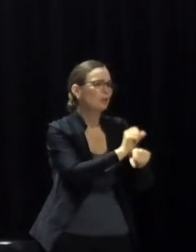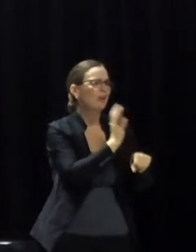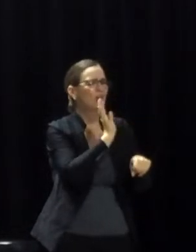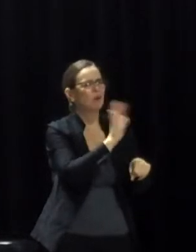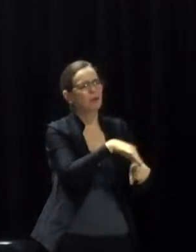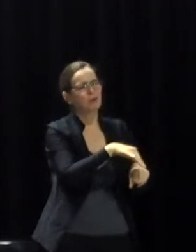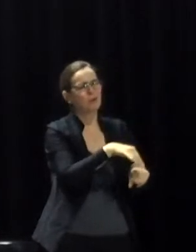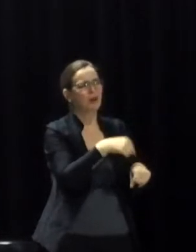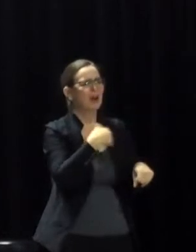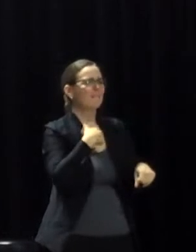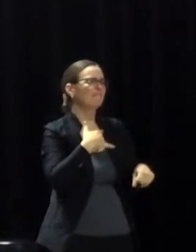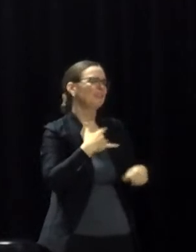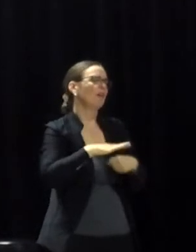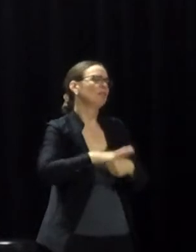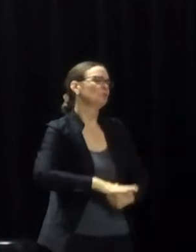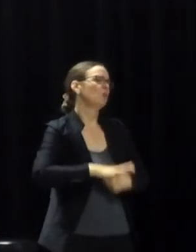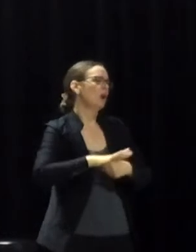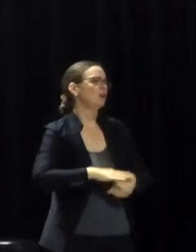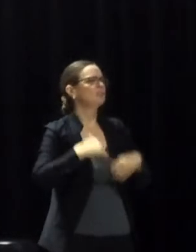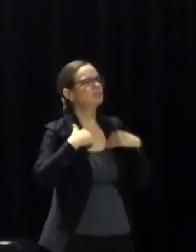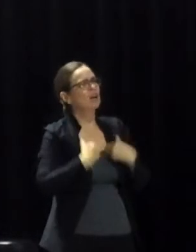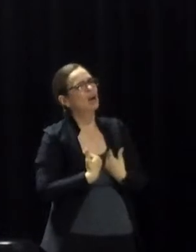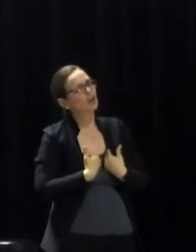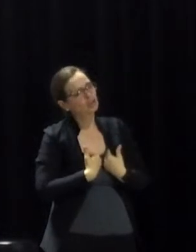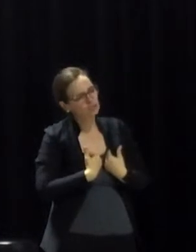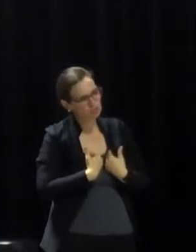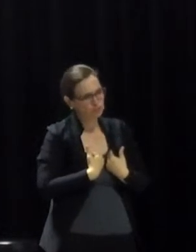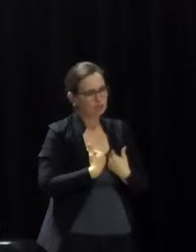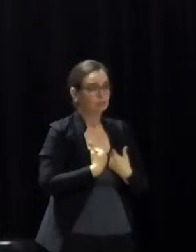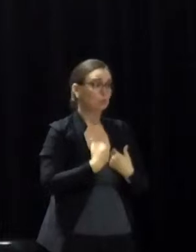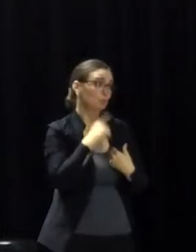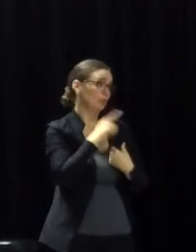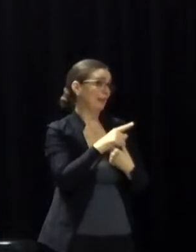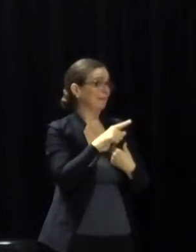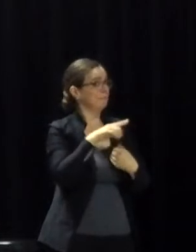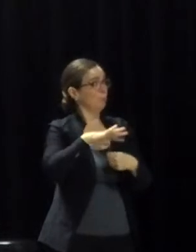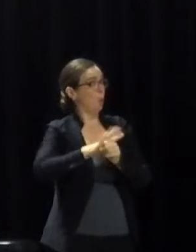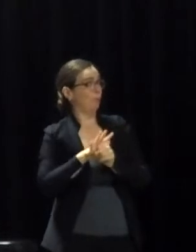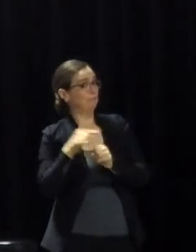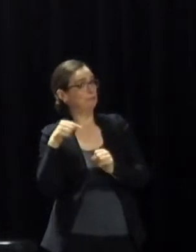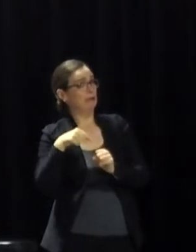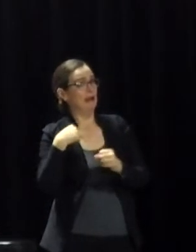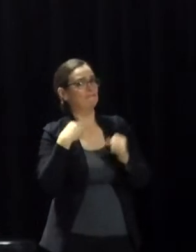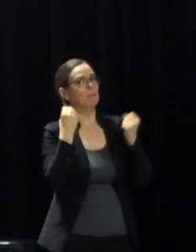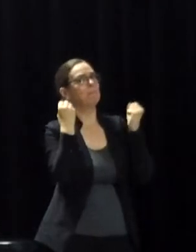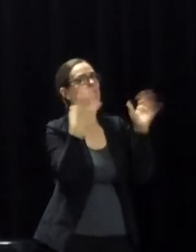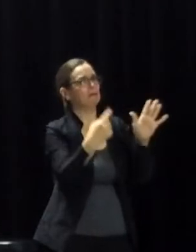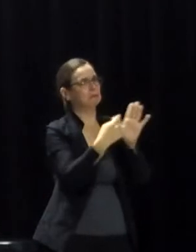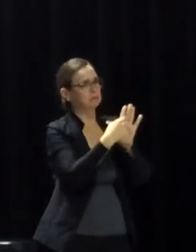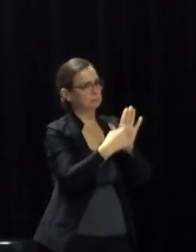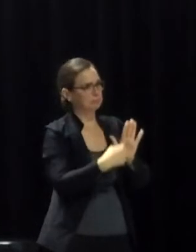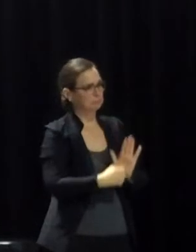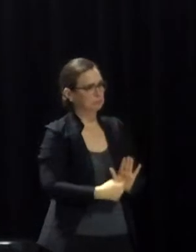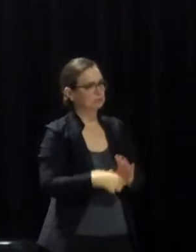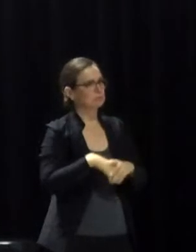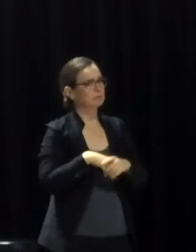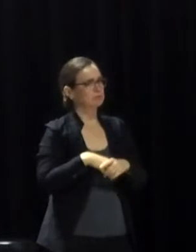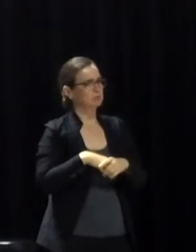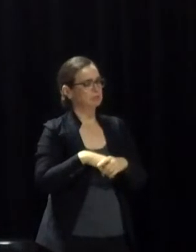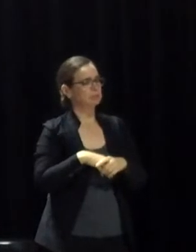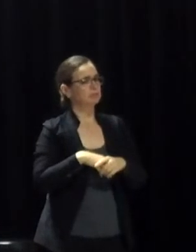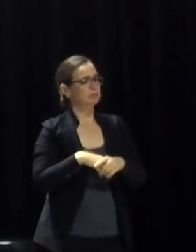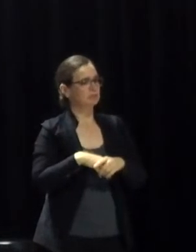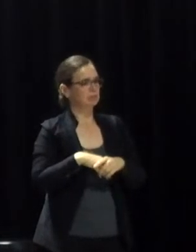financial situation, emotional stress, and they cannot do things which they could do it, beginning of the year or last